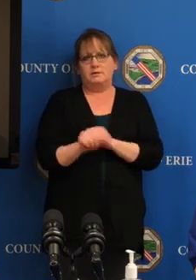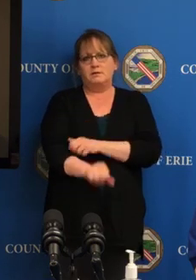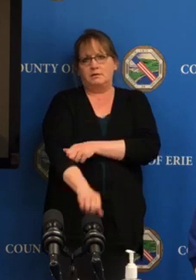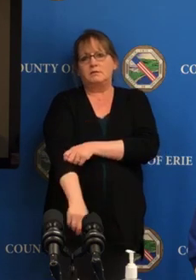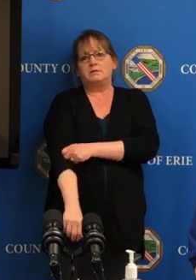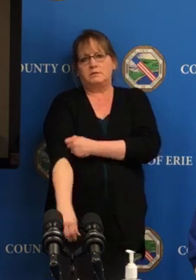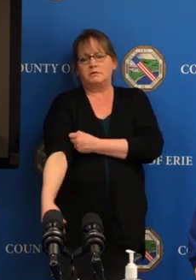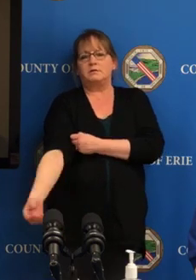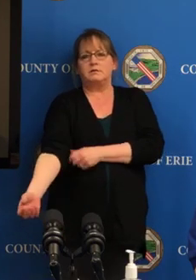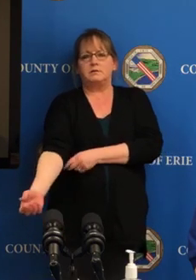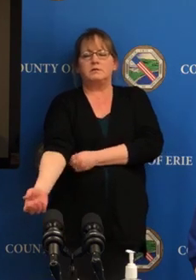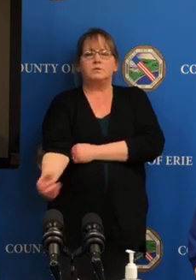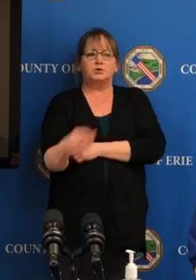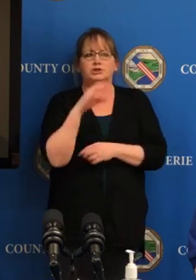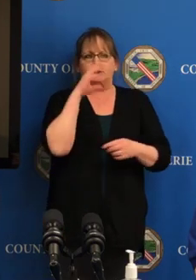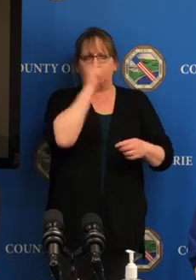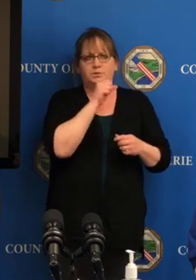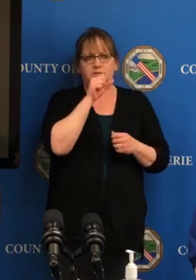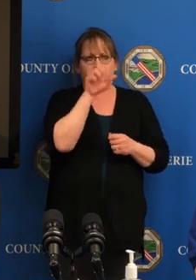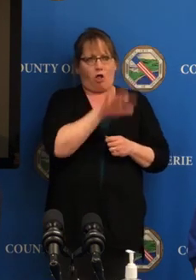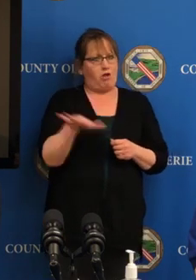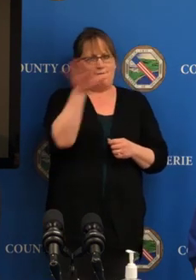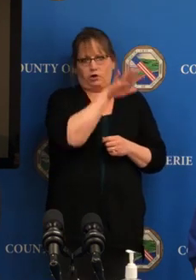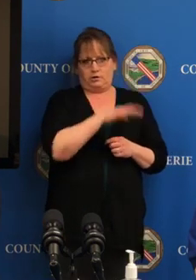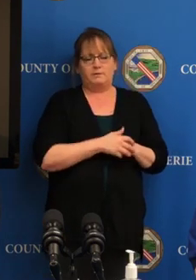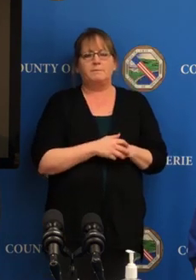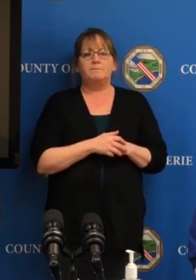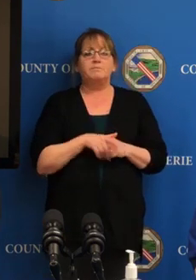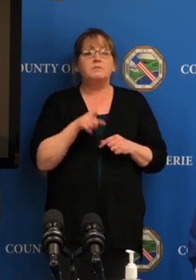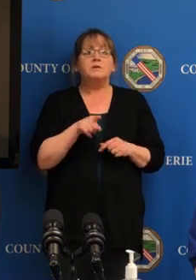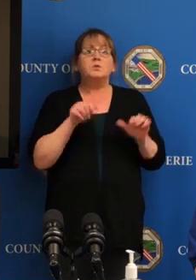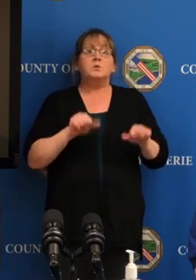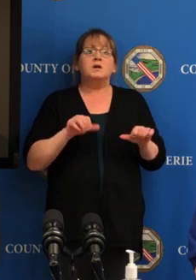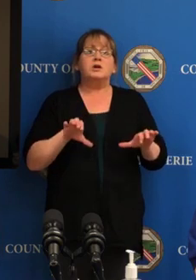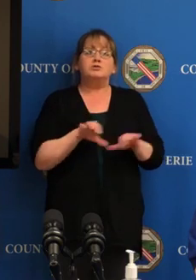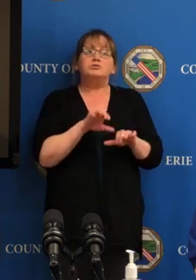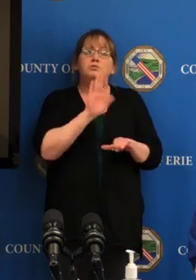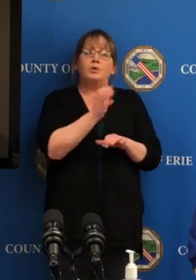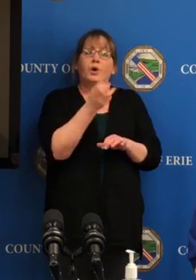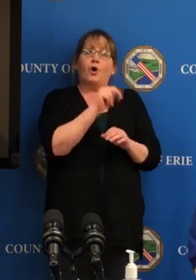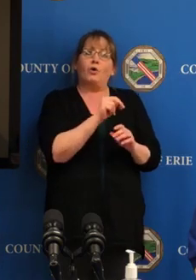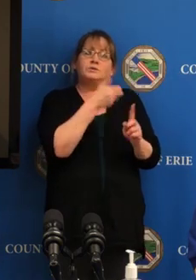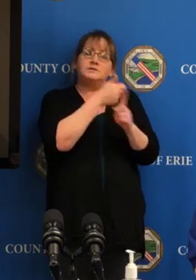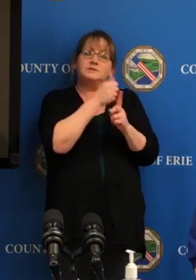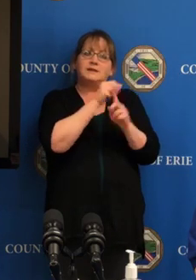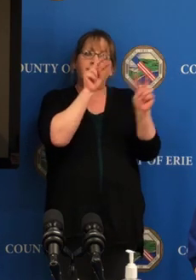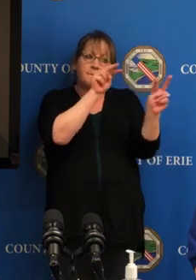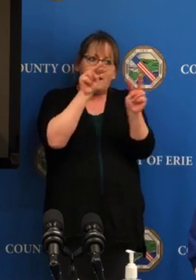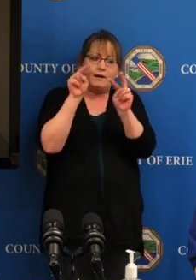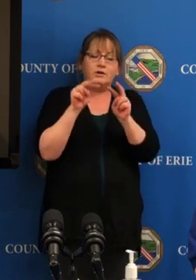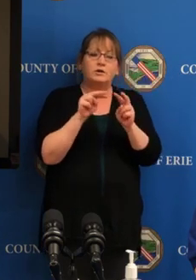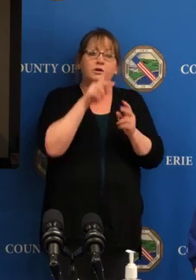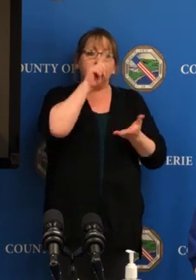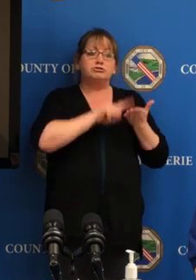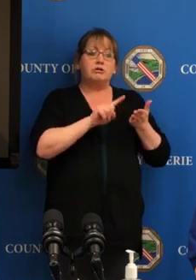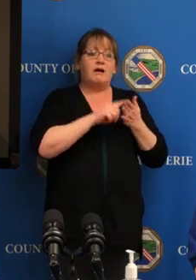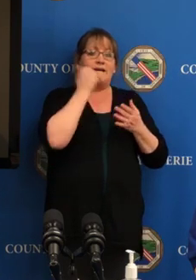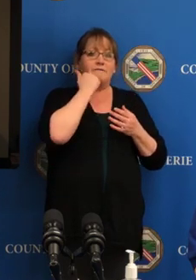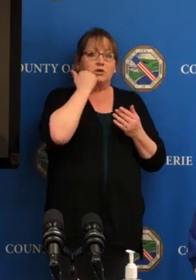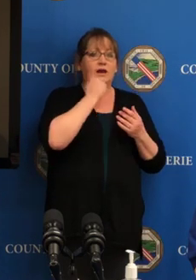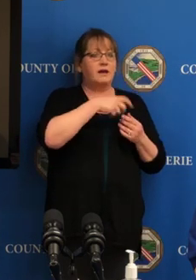public's knowledge, which is assume it's everywhere. And then you can do your own community self-monitoring. Check daily for a